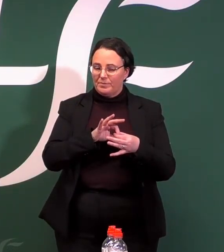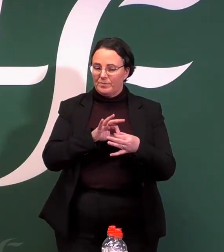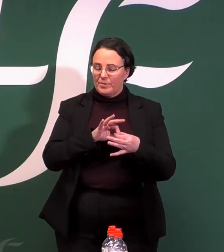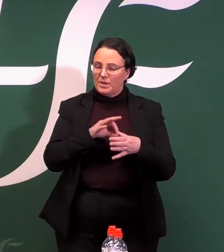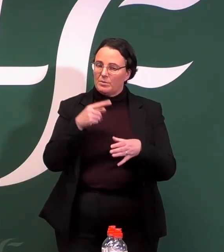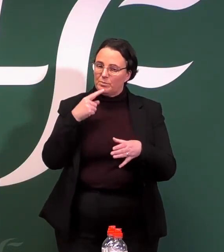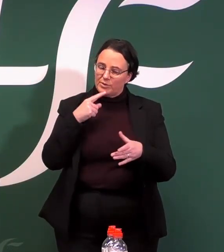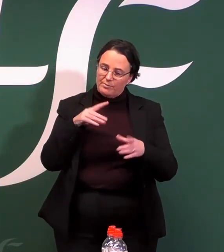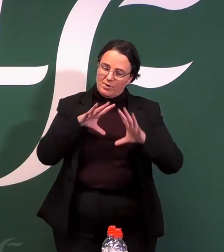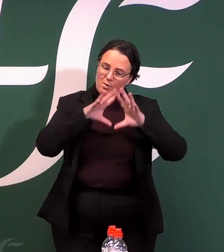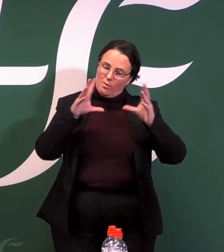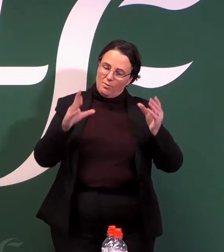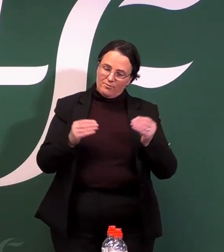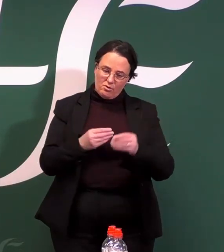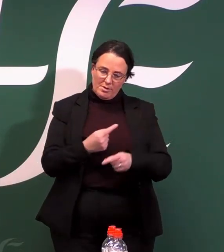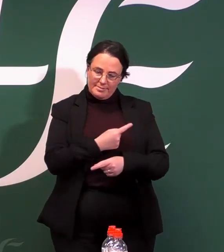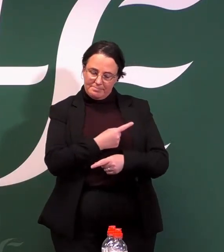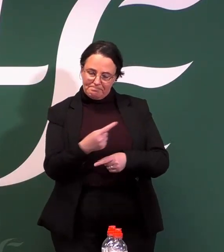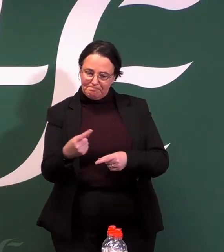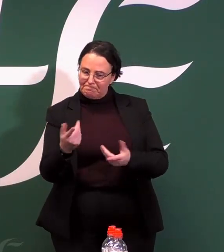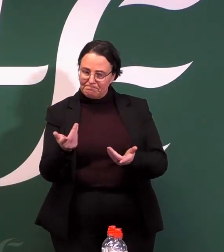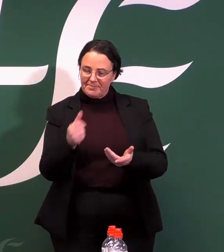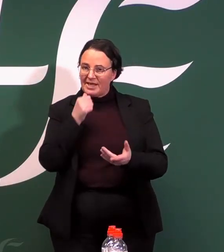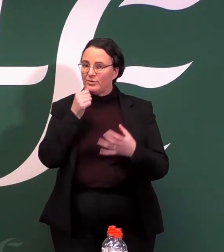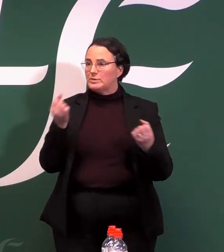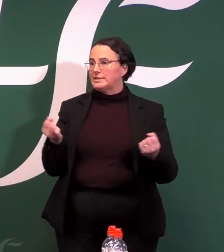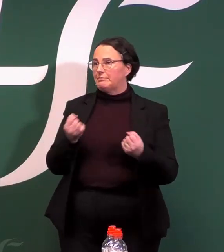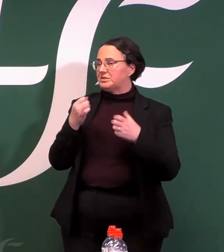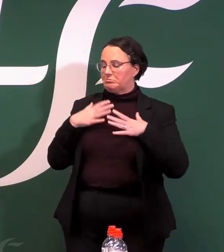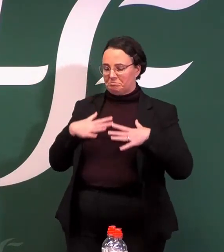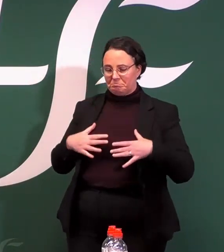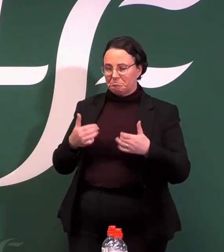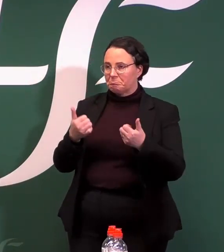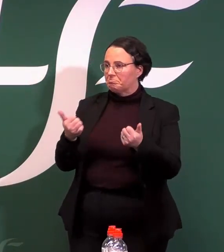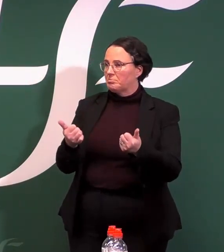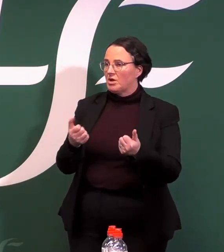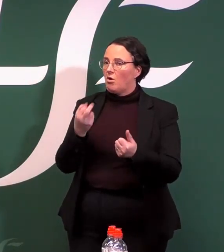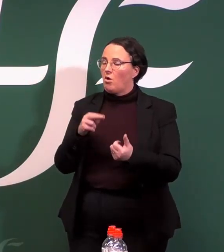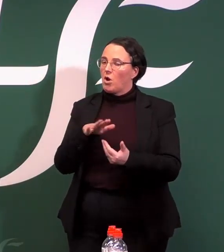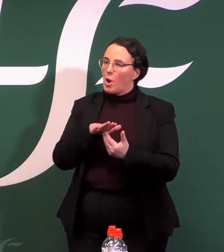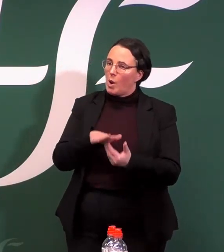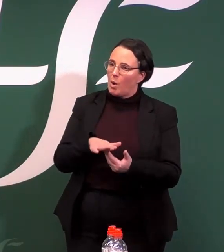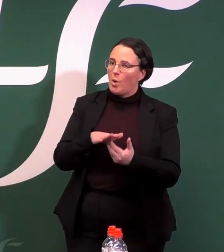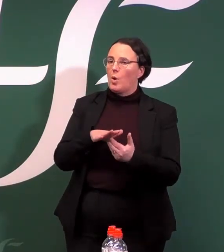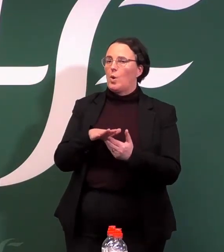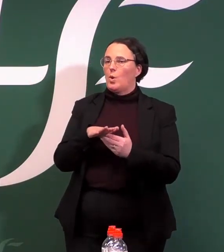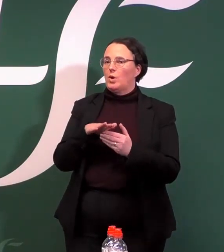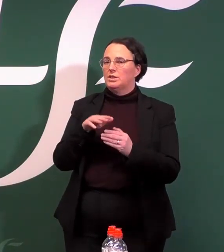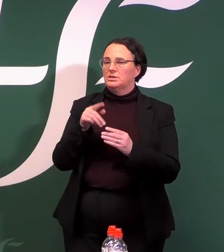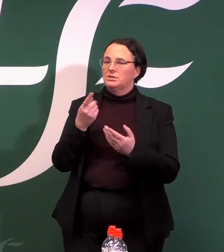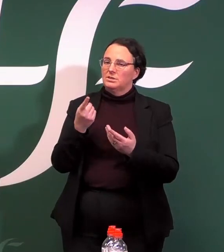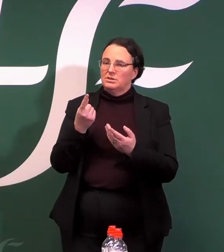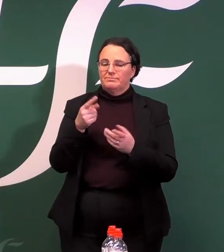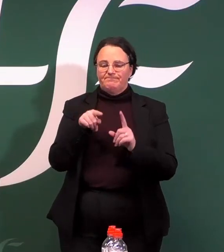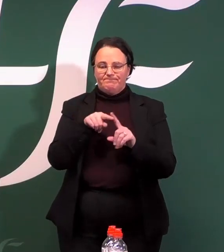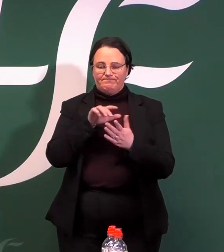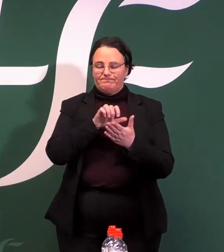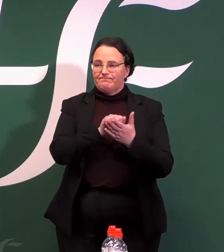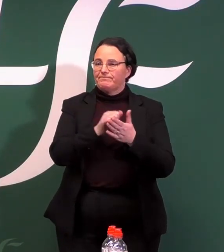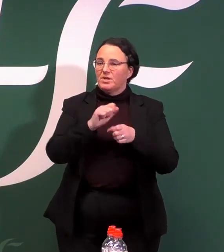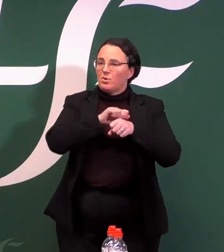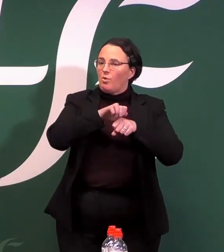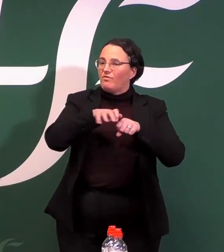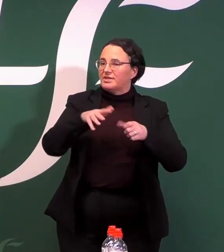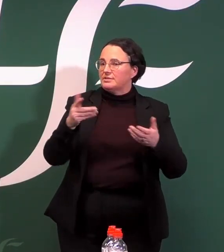a large part were asymptomatic or had a very low positivity when we were doing close contact testing. So the